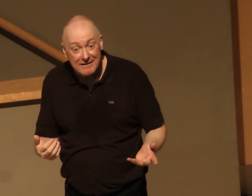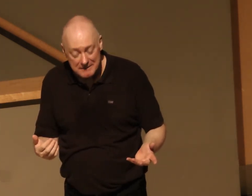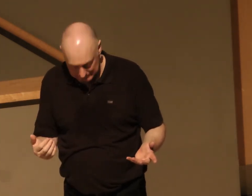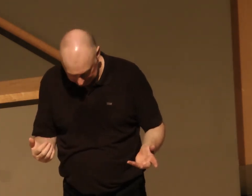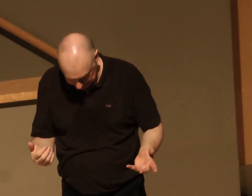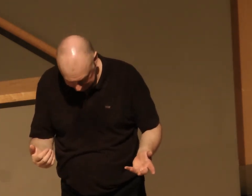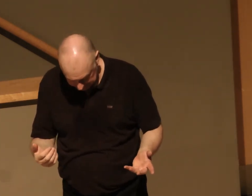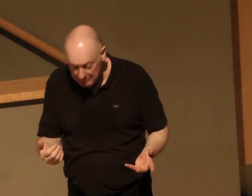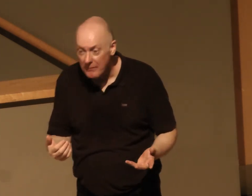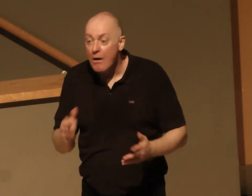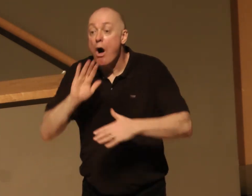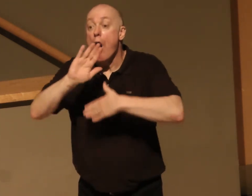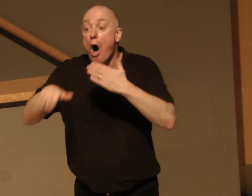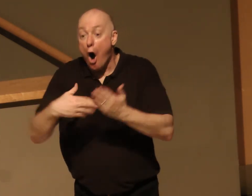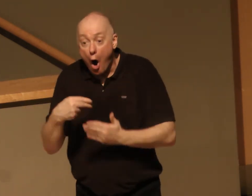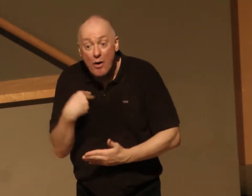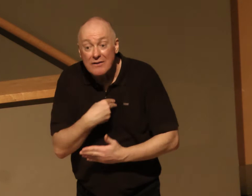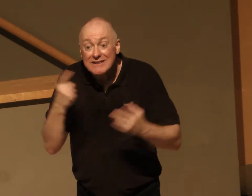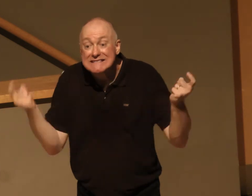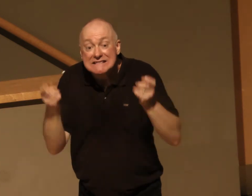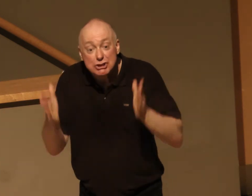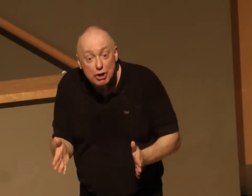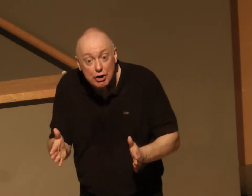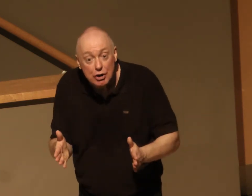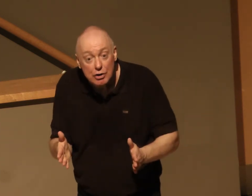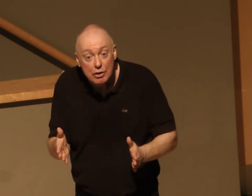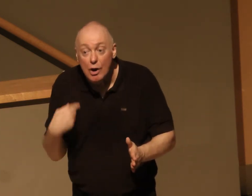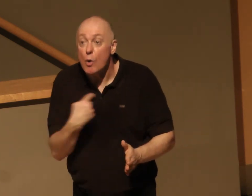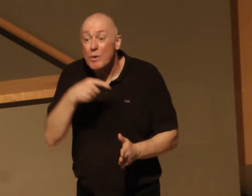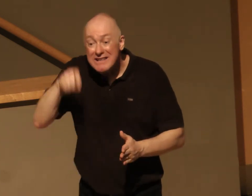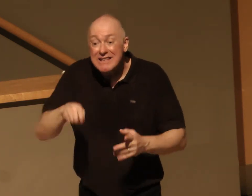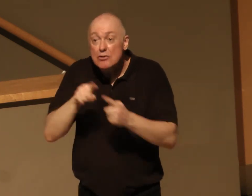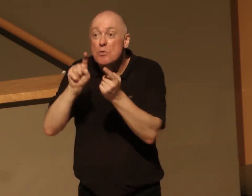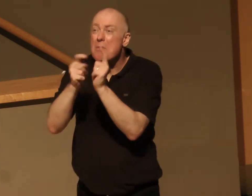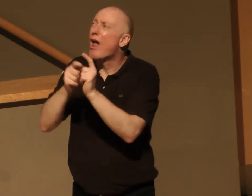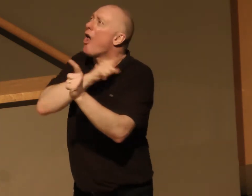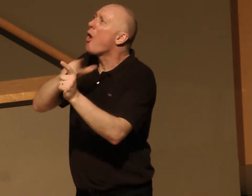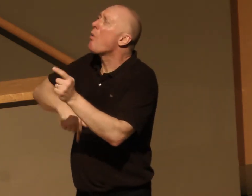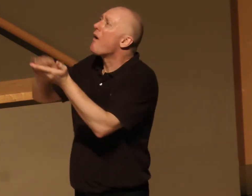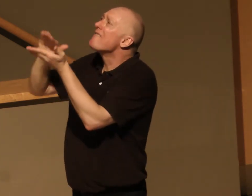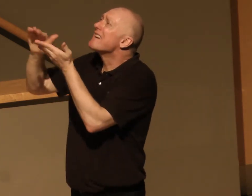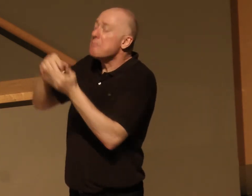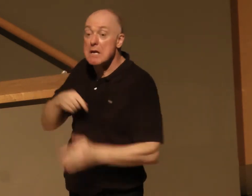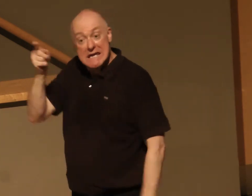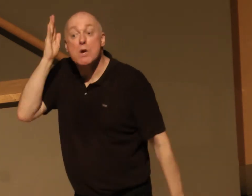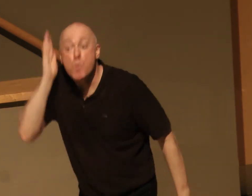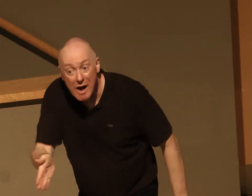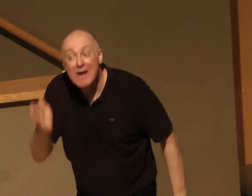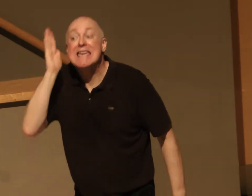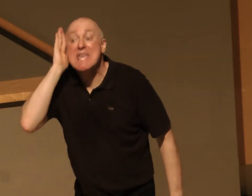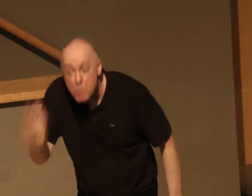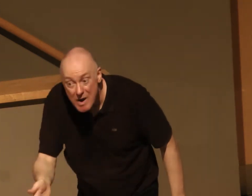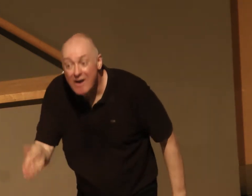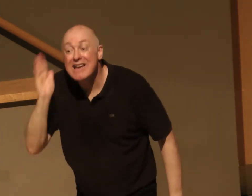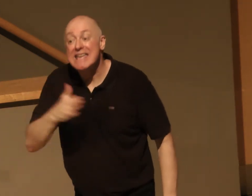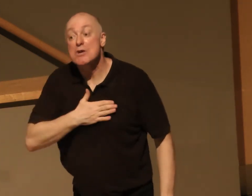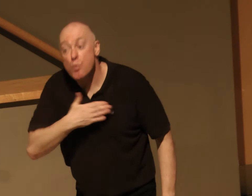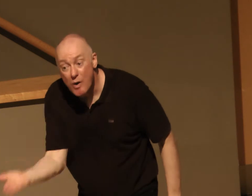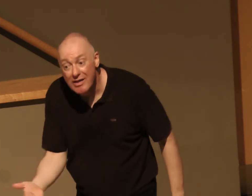and so we're all sinners we need to repent Lord please forgive me he will he will he will he's willing he's not reluctant he